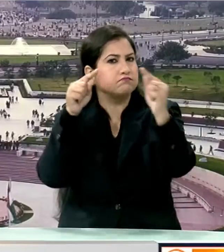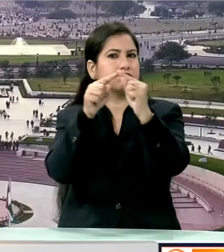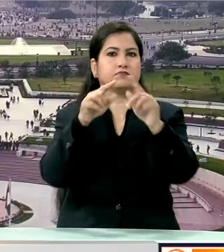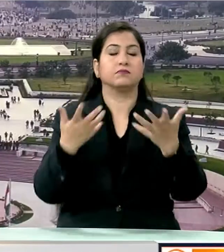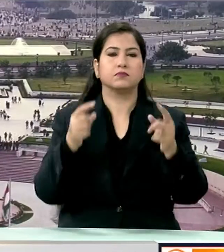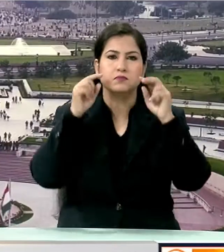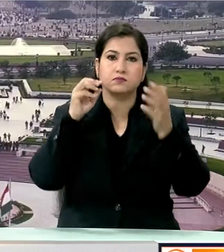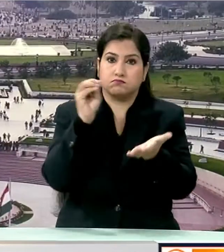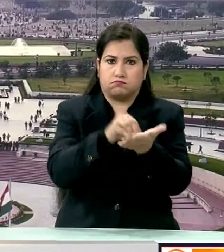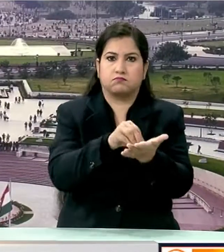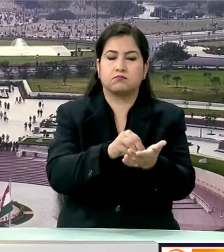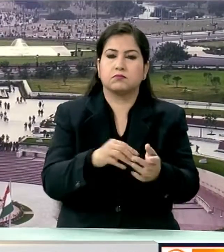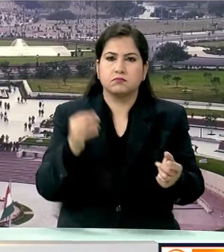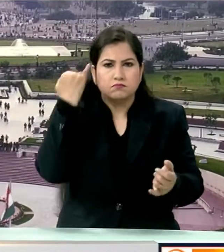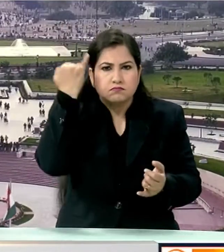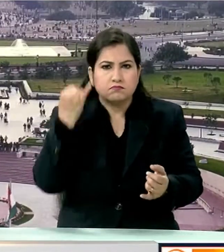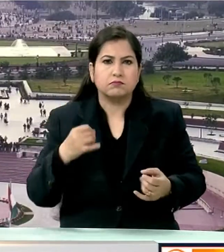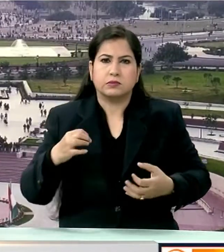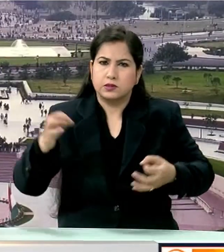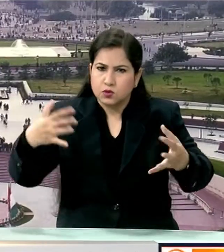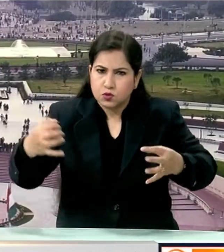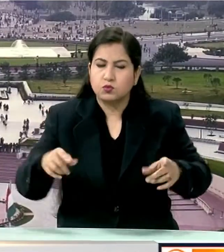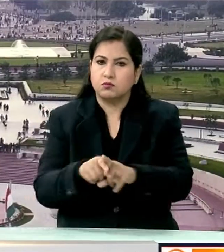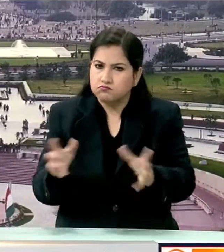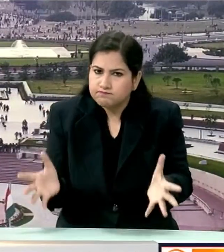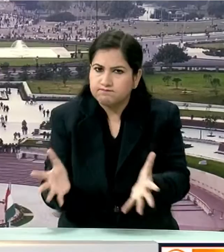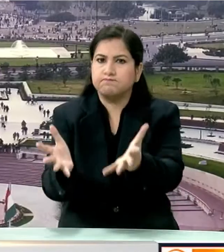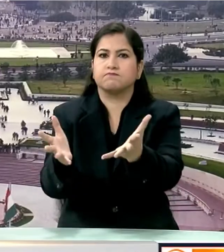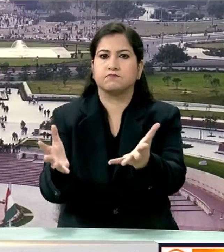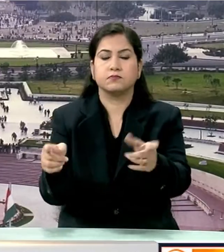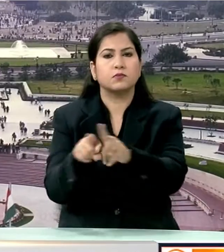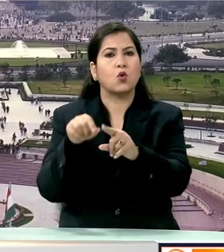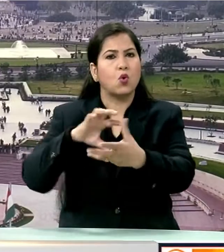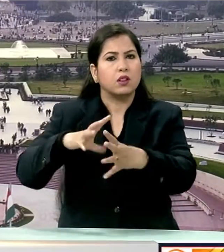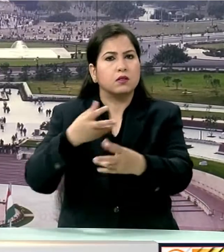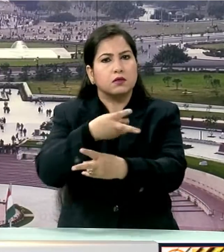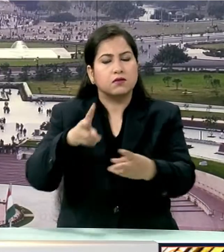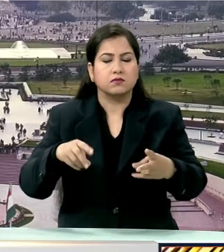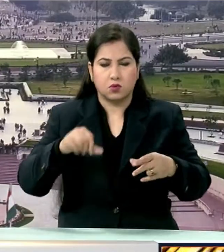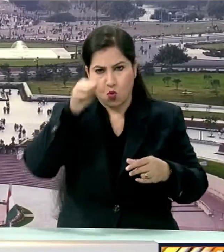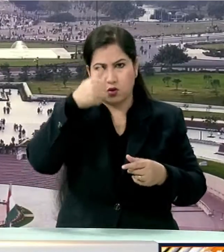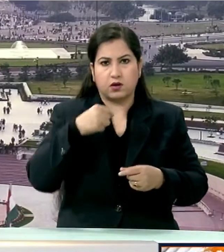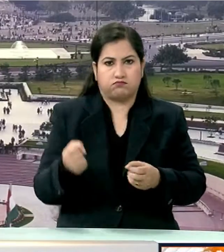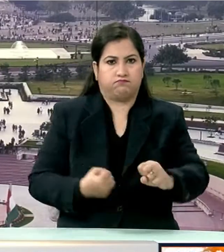facilitate investment, foster innovation and also to encourage companies to manufacture their products within the country.